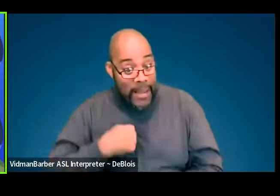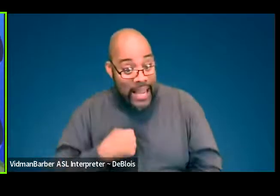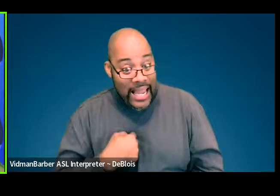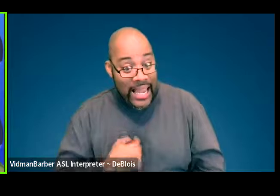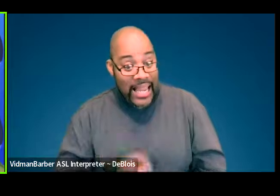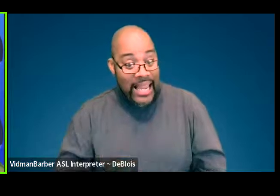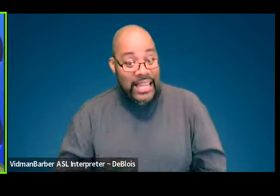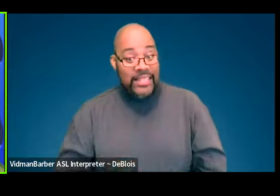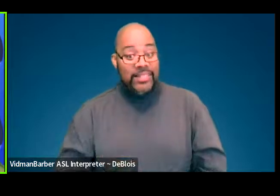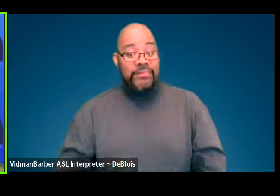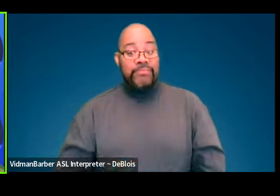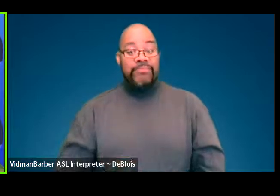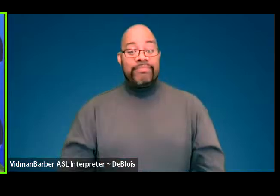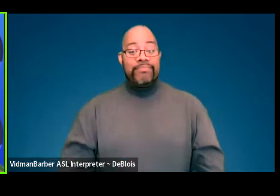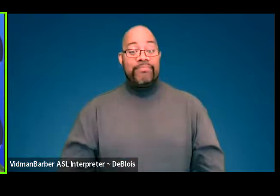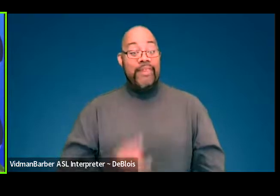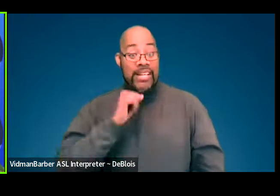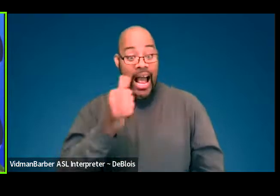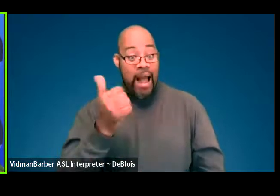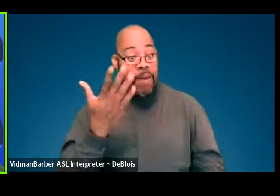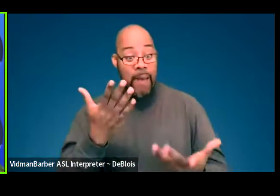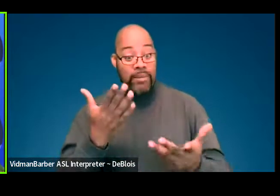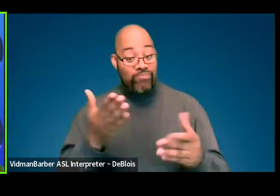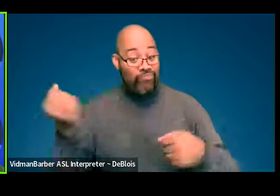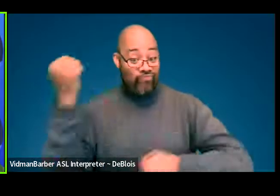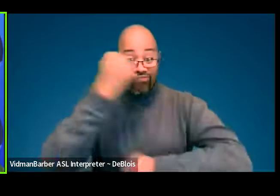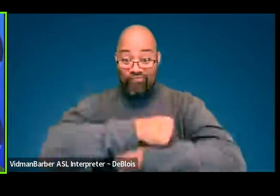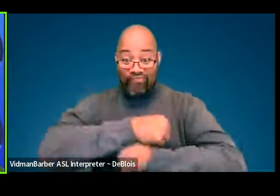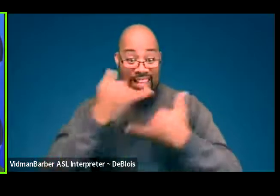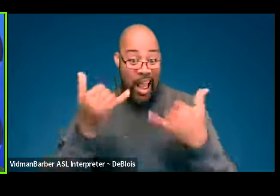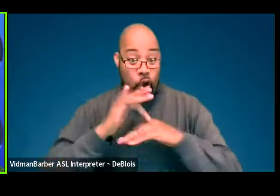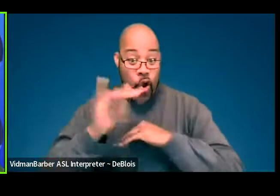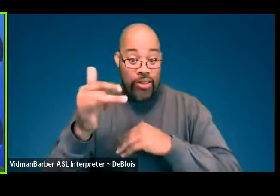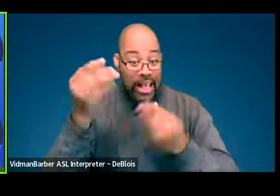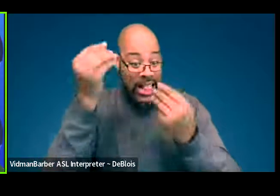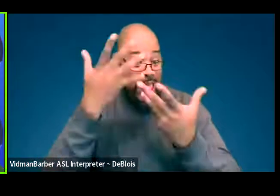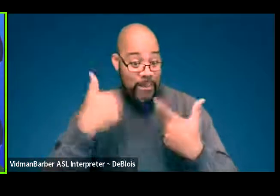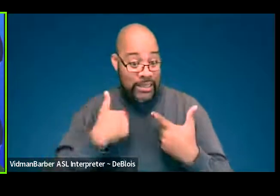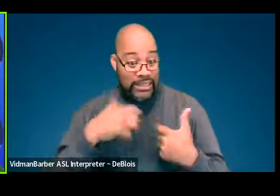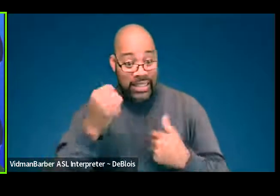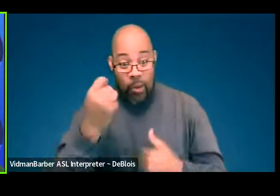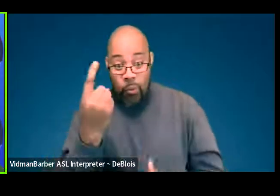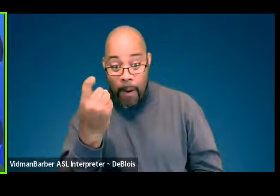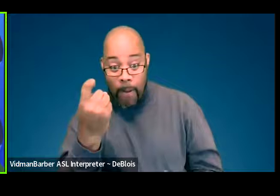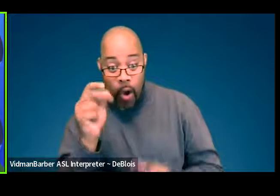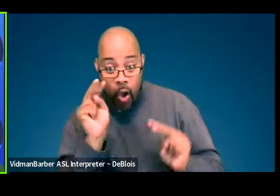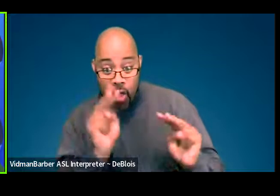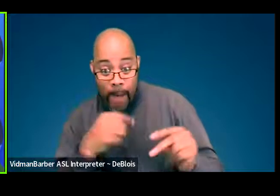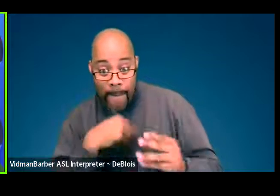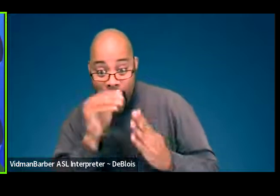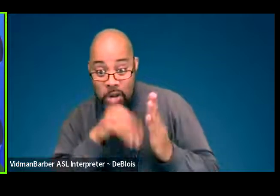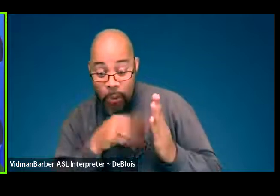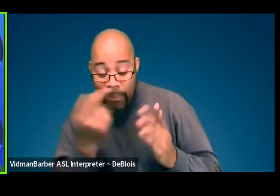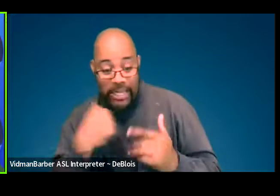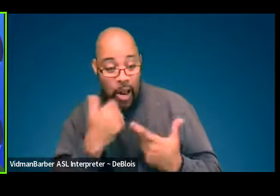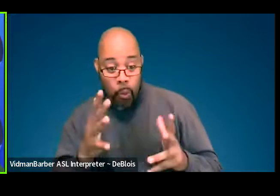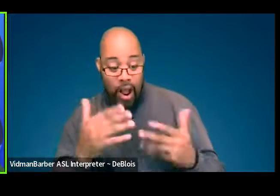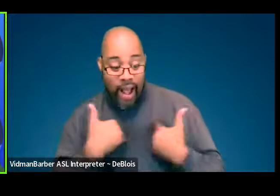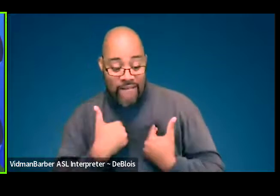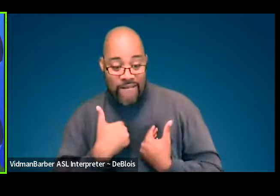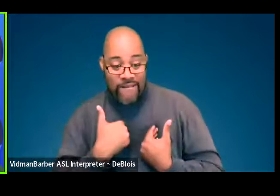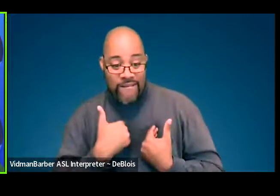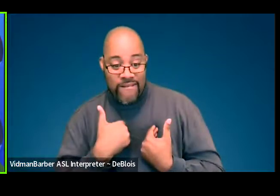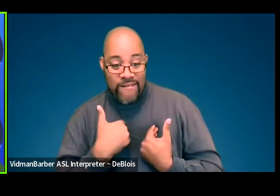me? If not, we might be about to shut this thing down early. Let me just take one more look at my notes, because I don't want to